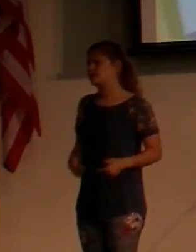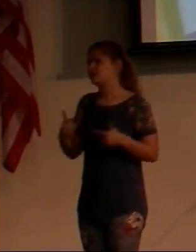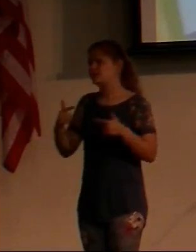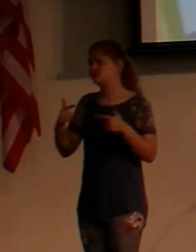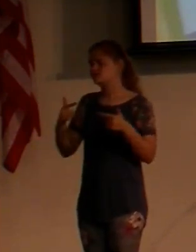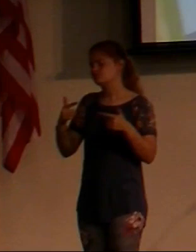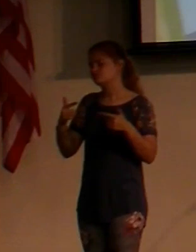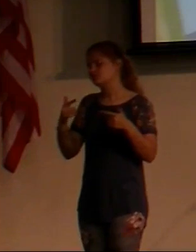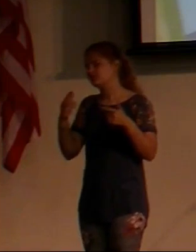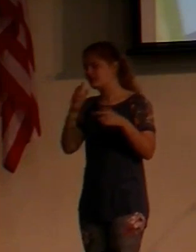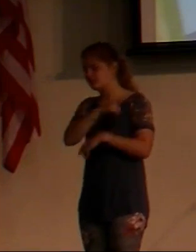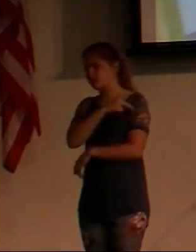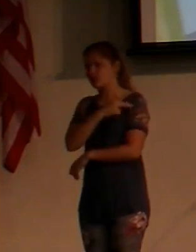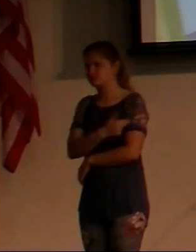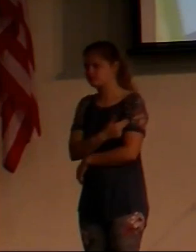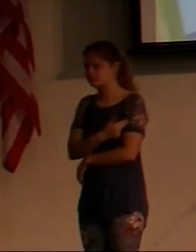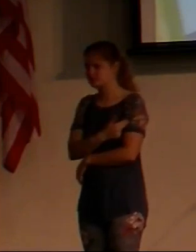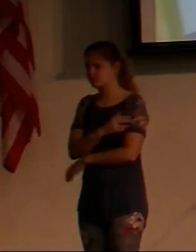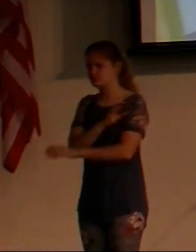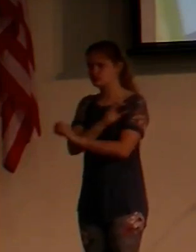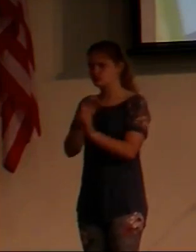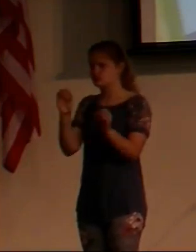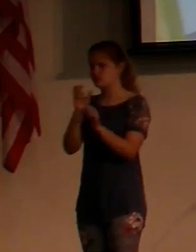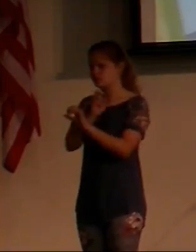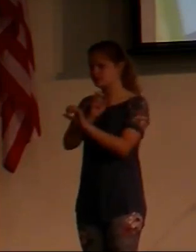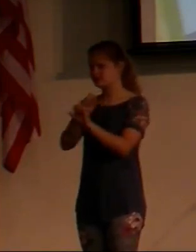is no safety net in Belize.